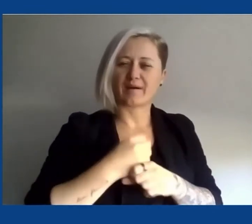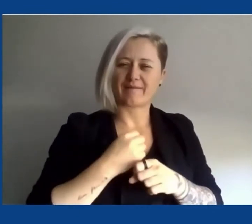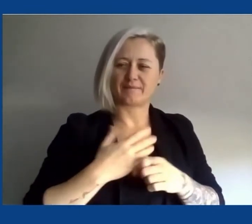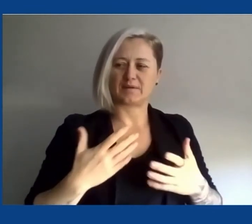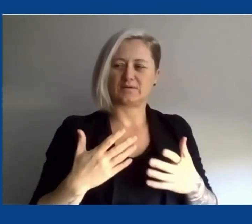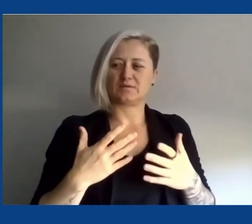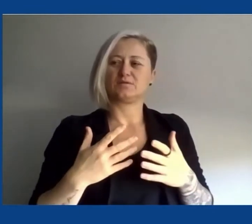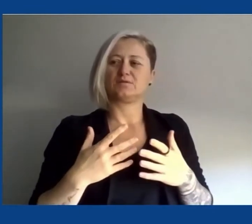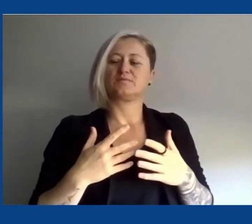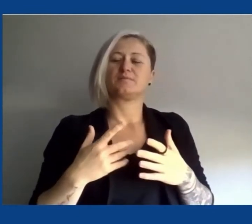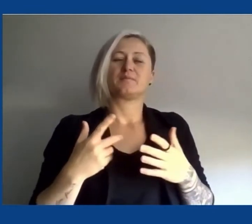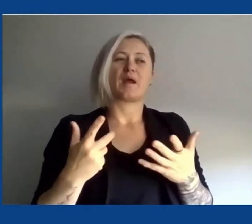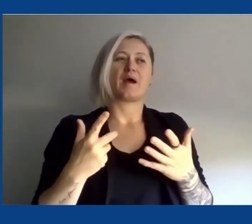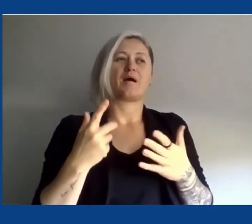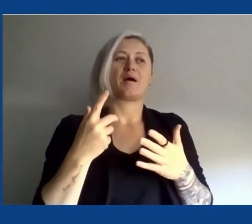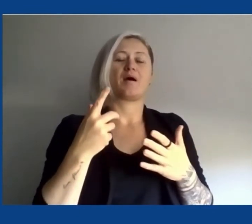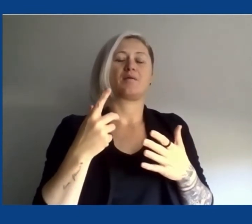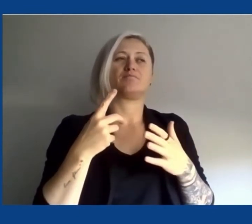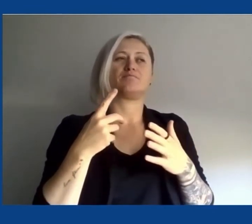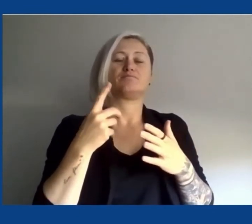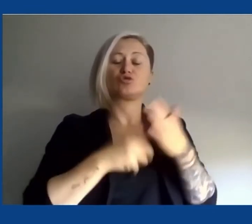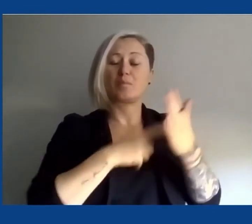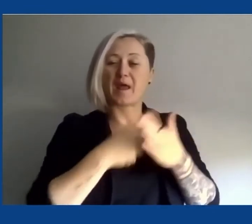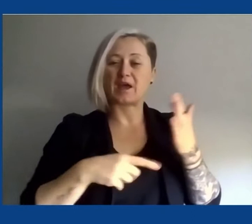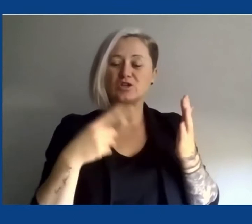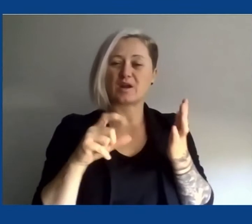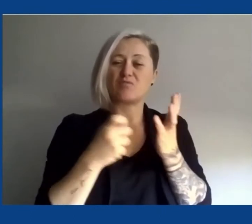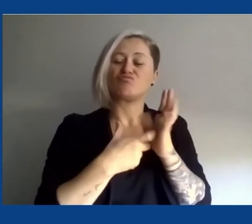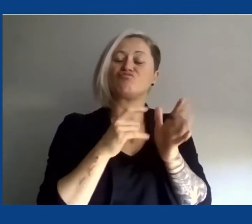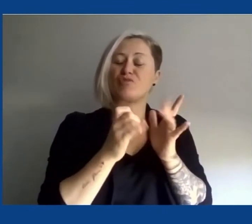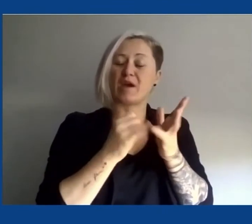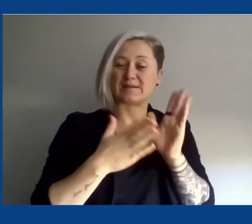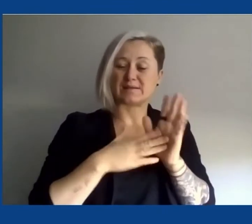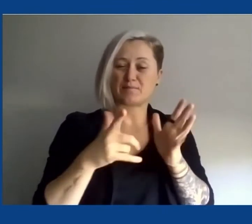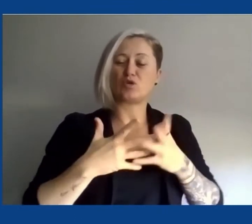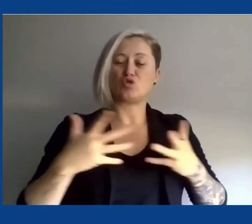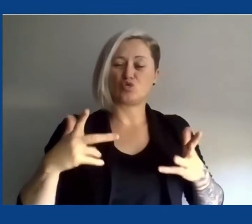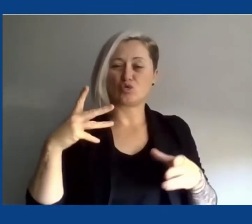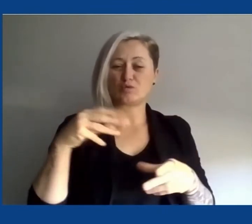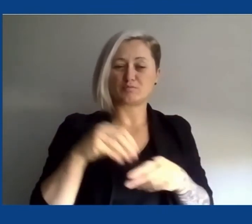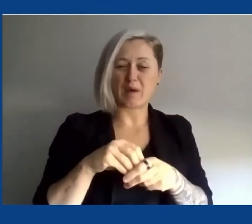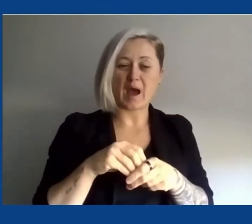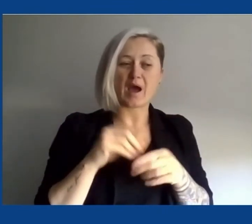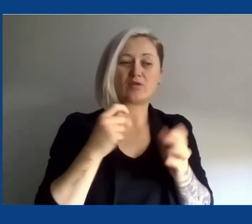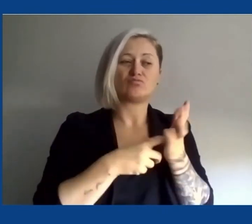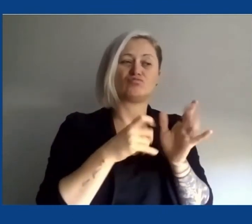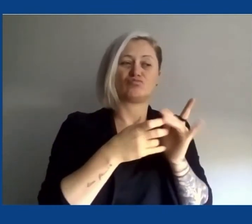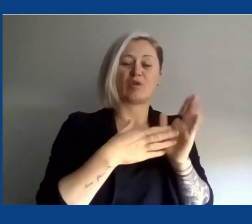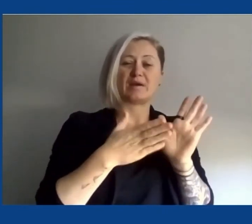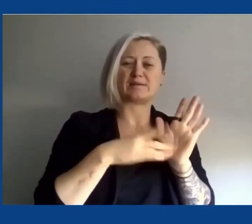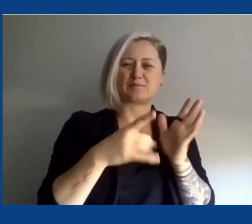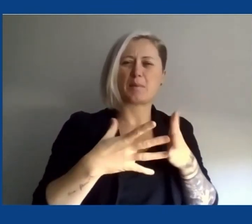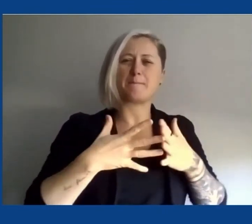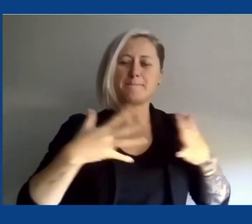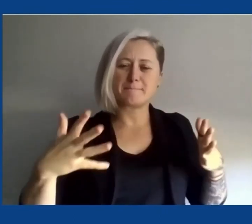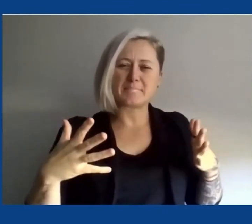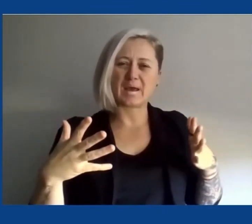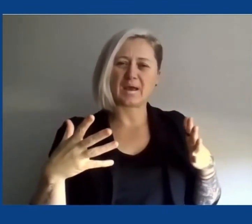part. The Rikki report made it clear that racism is a fundamental cause of high rates